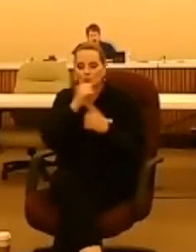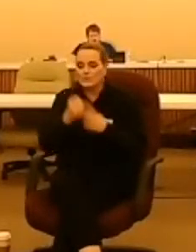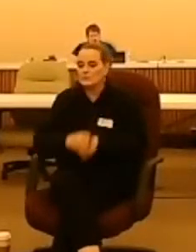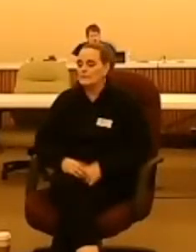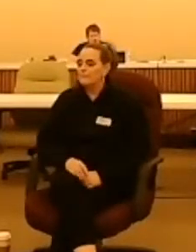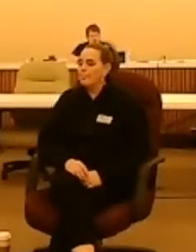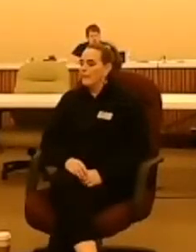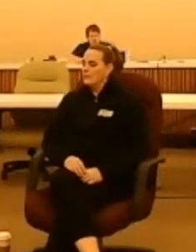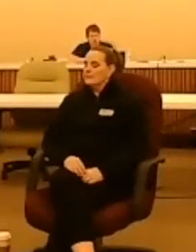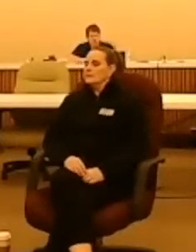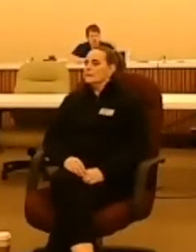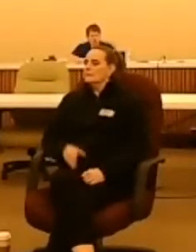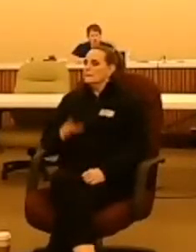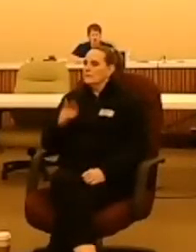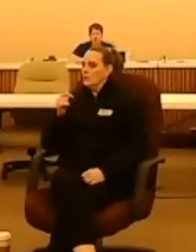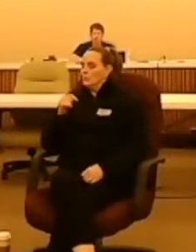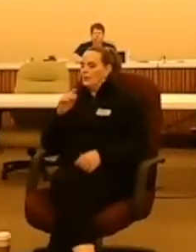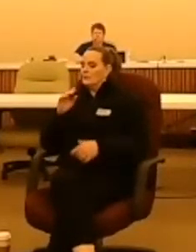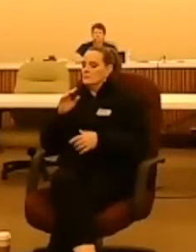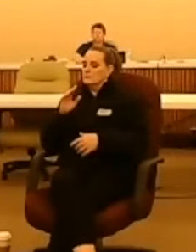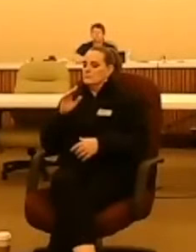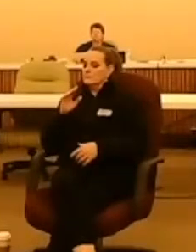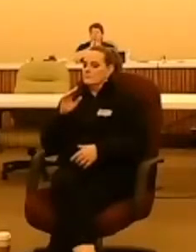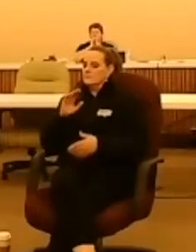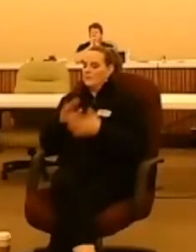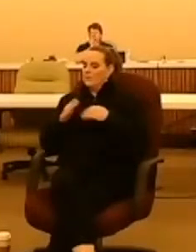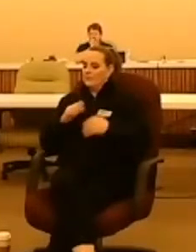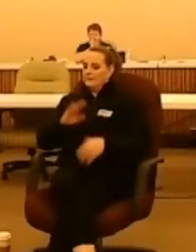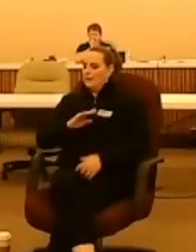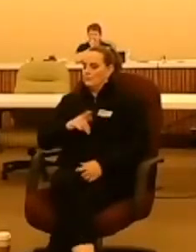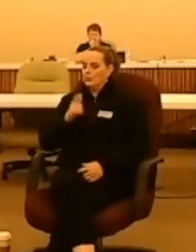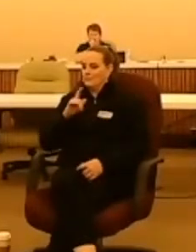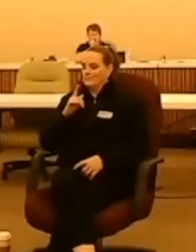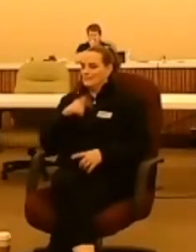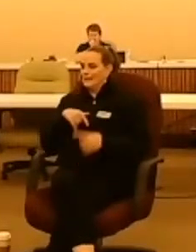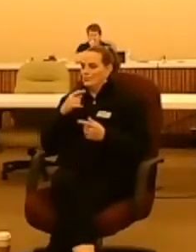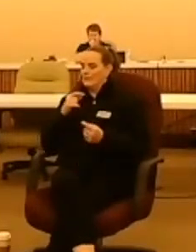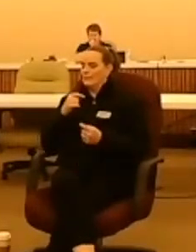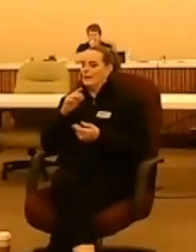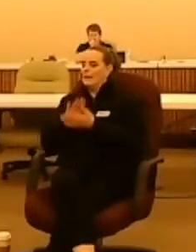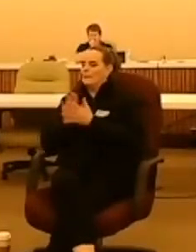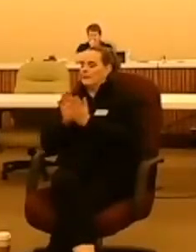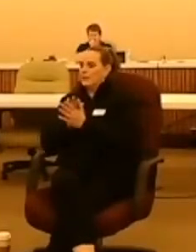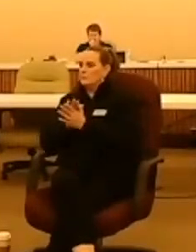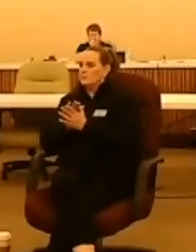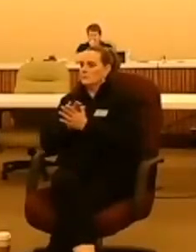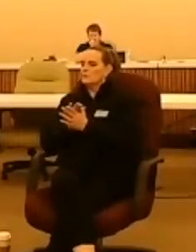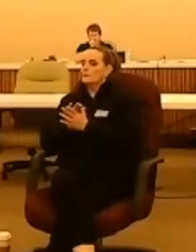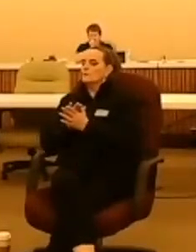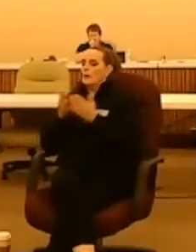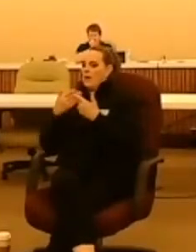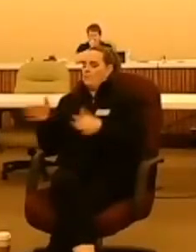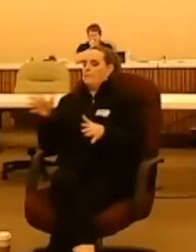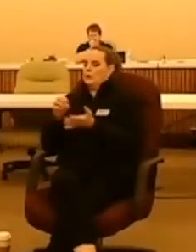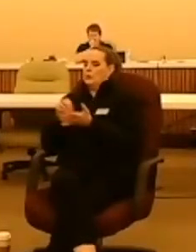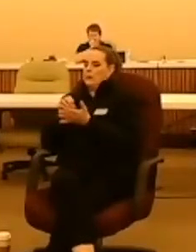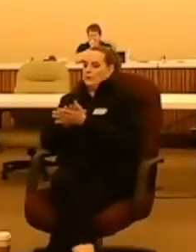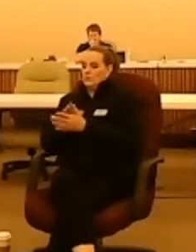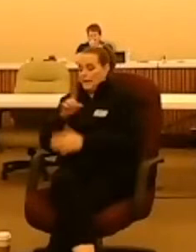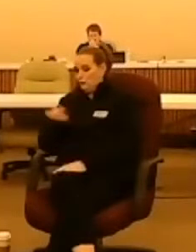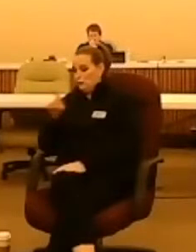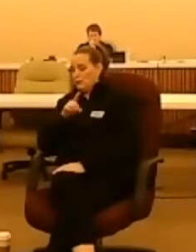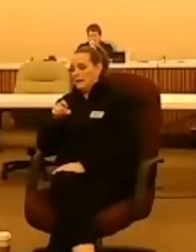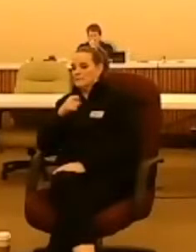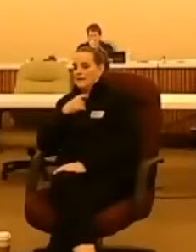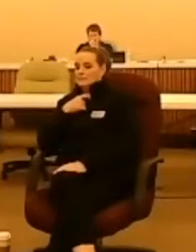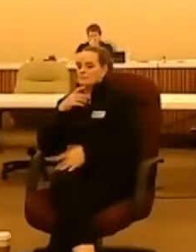take any action on Let me that. finish, But- because then it becomes part of the public record. And if you guys as elected officials have